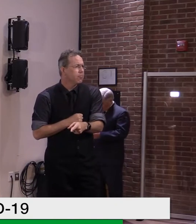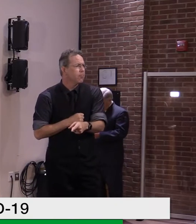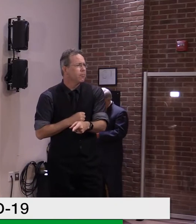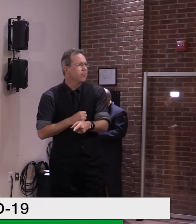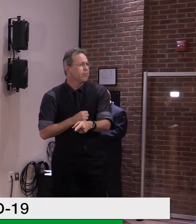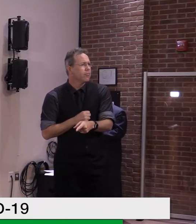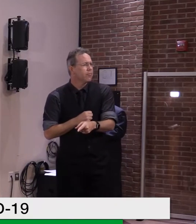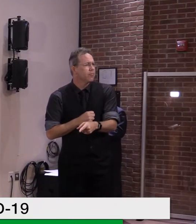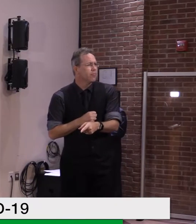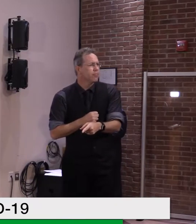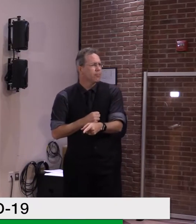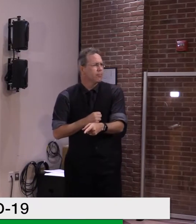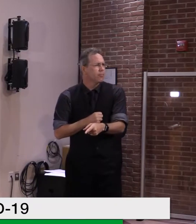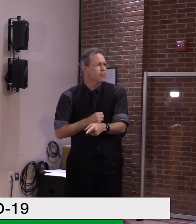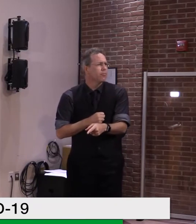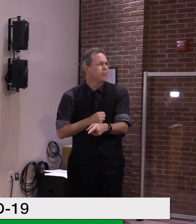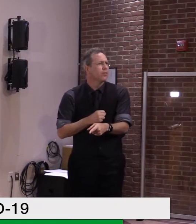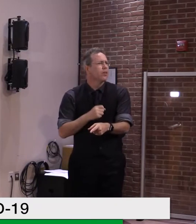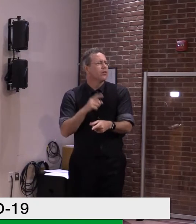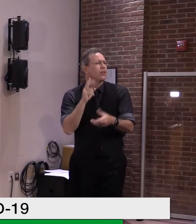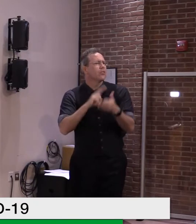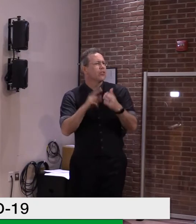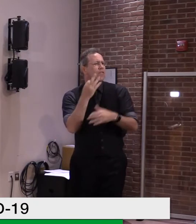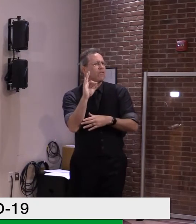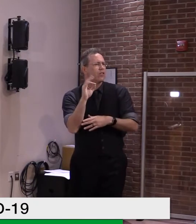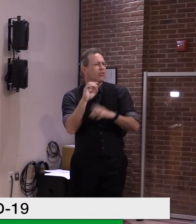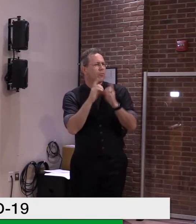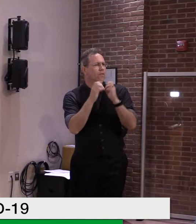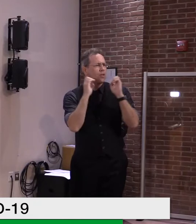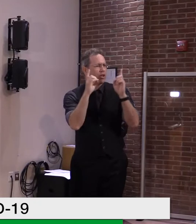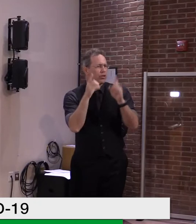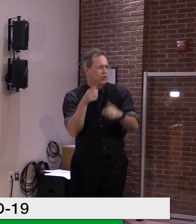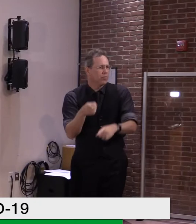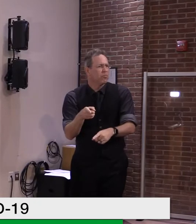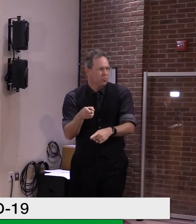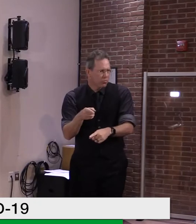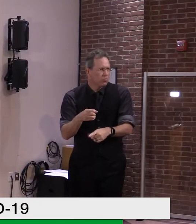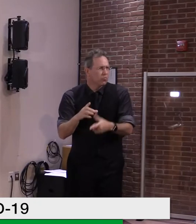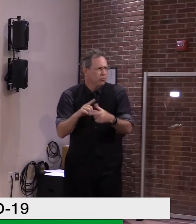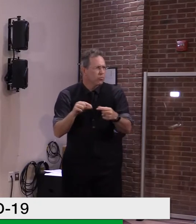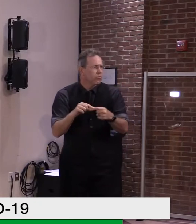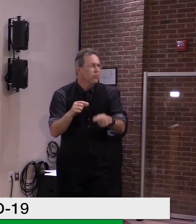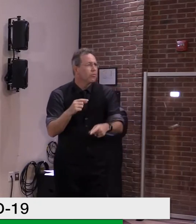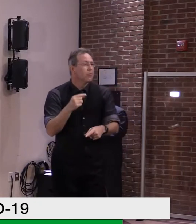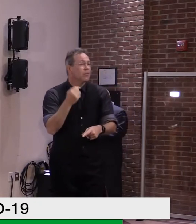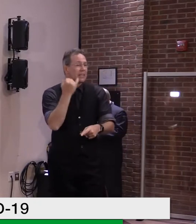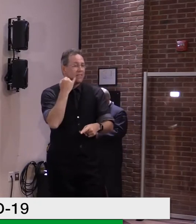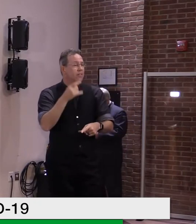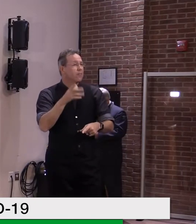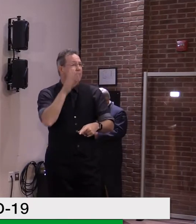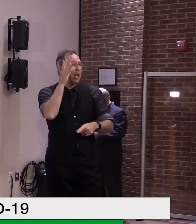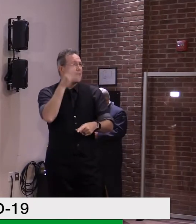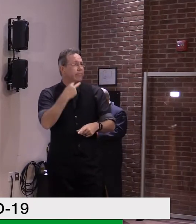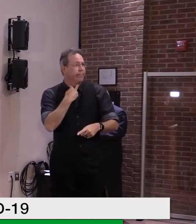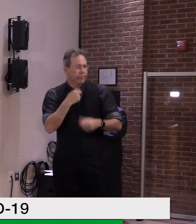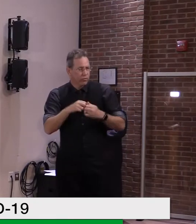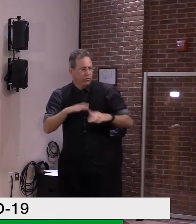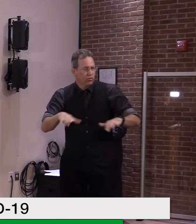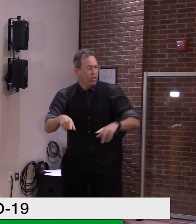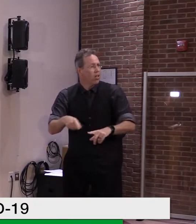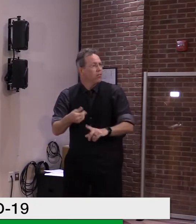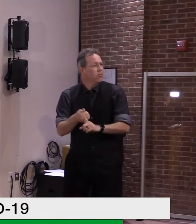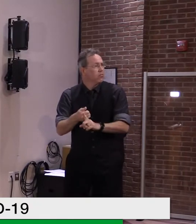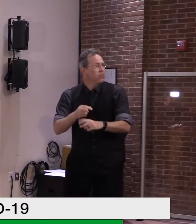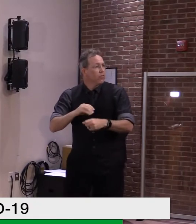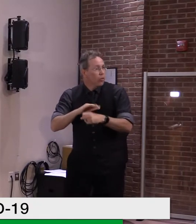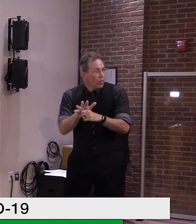to COVID-specific events. So if someone had their place of childcare